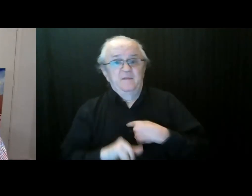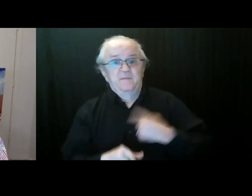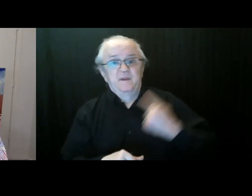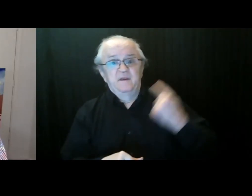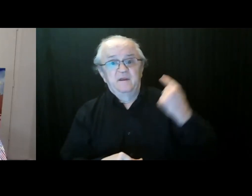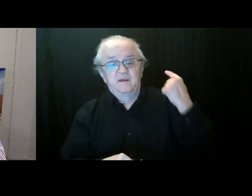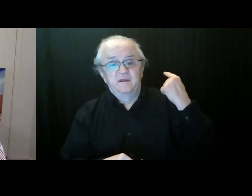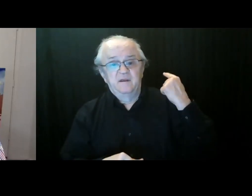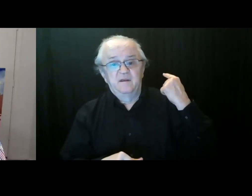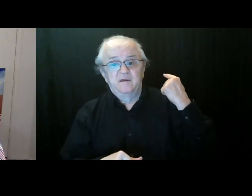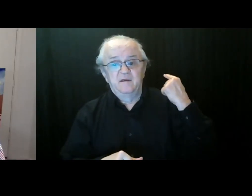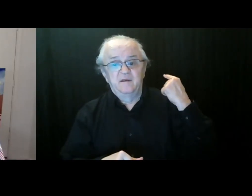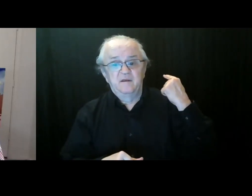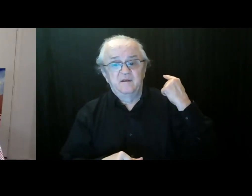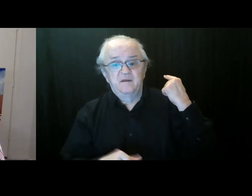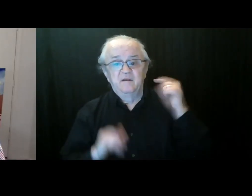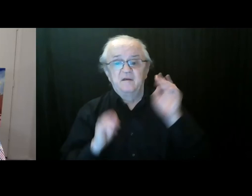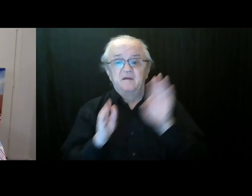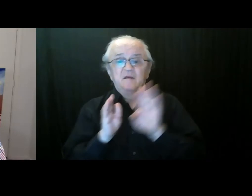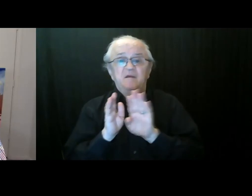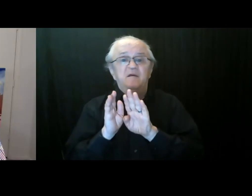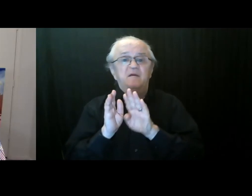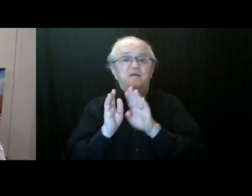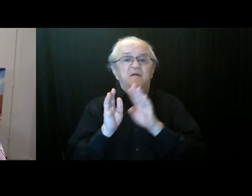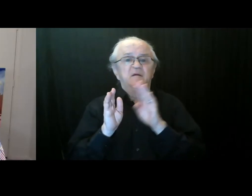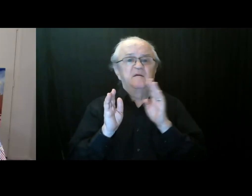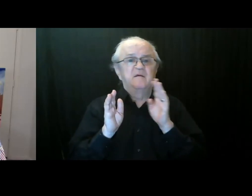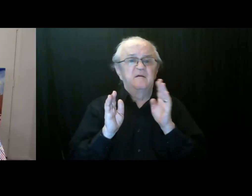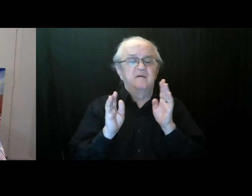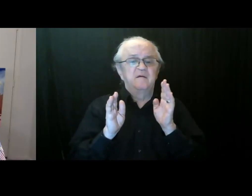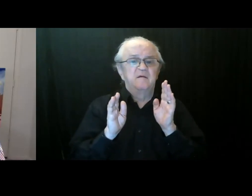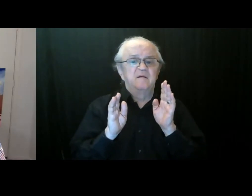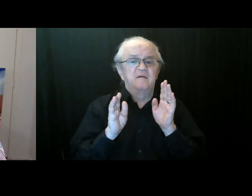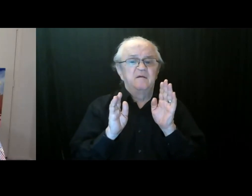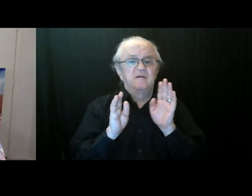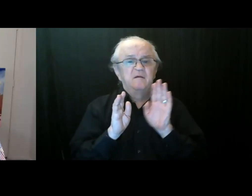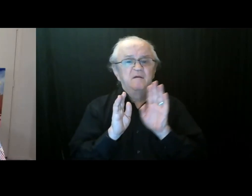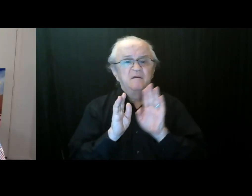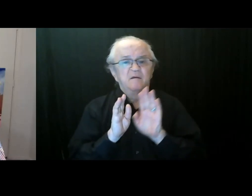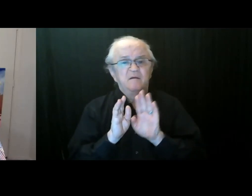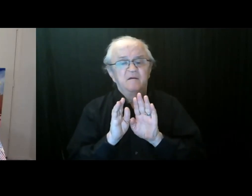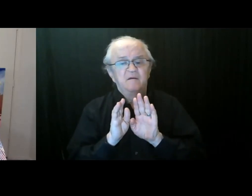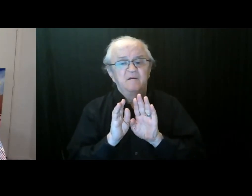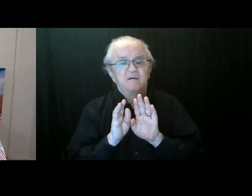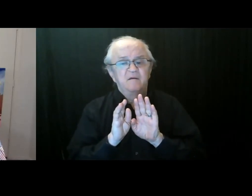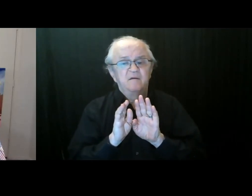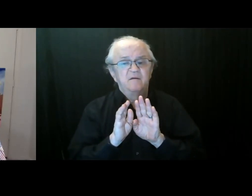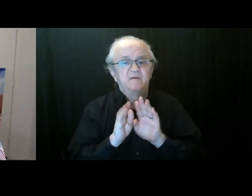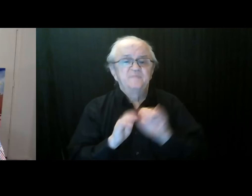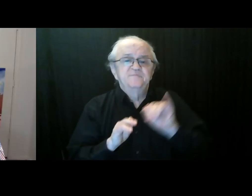the door opened and closed, and Judy, the woman whose husband I